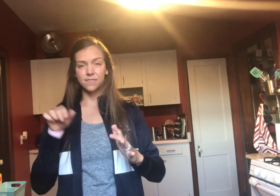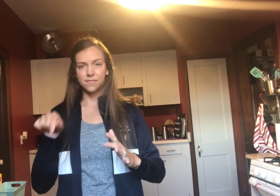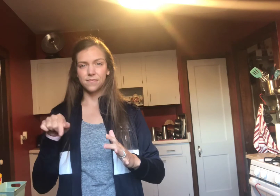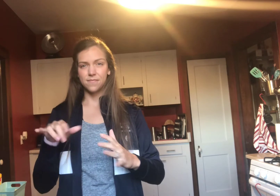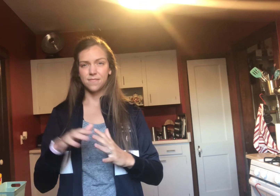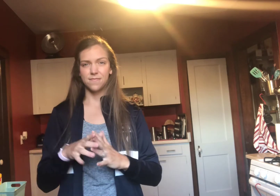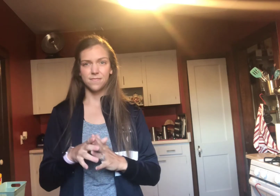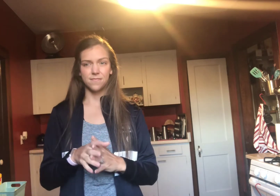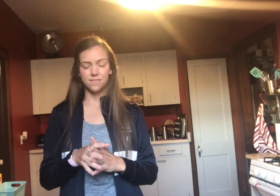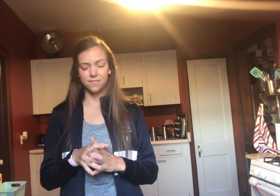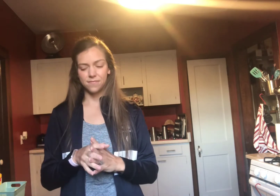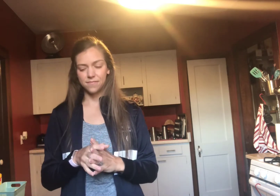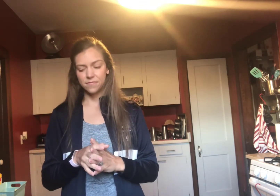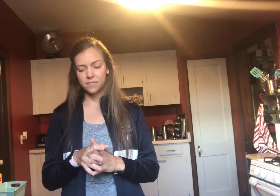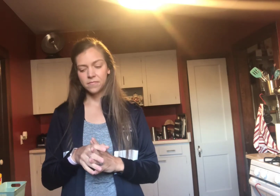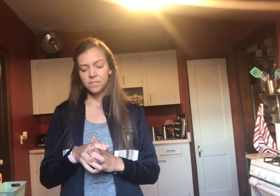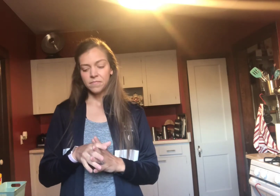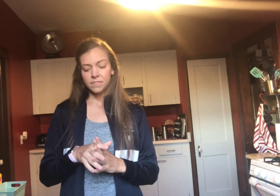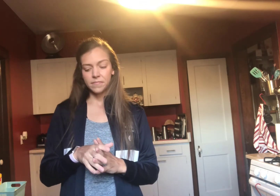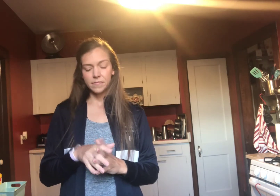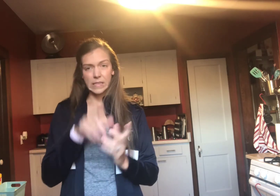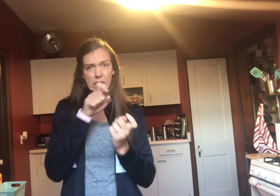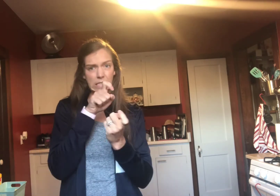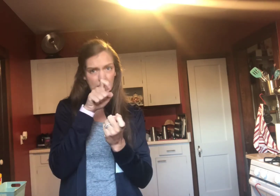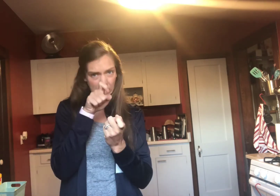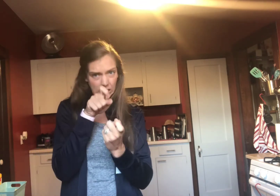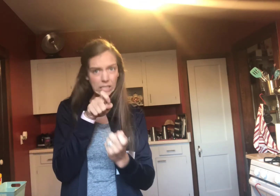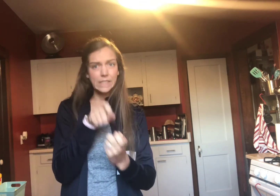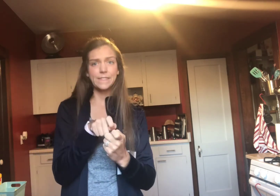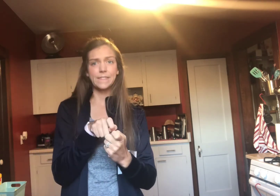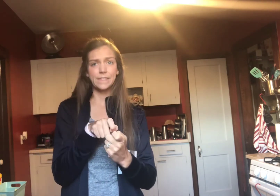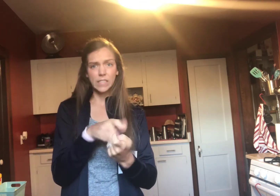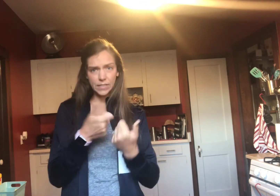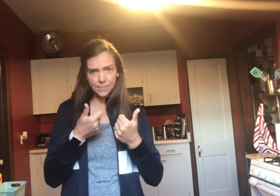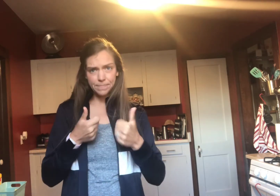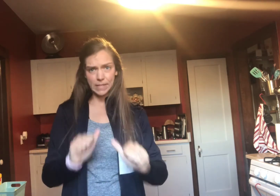All right, our next heading is called Severe Measures.